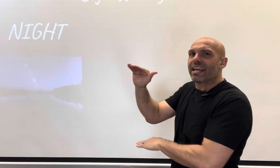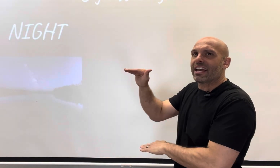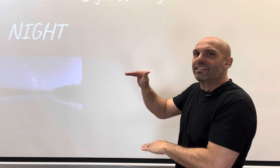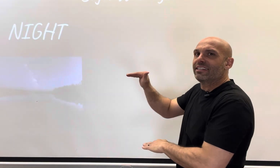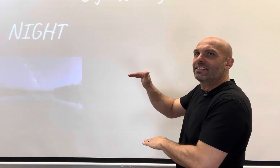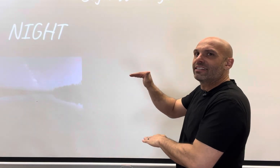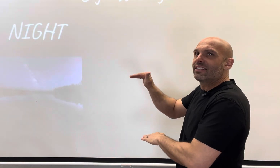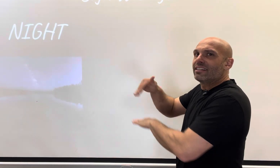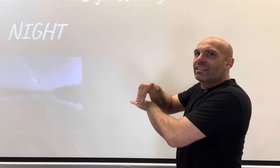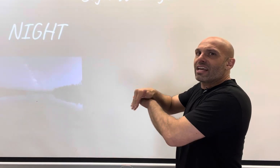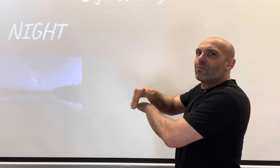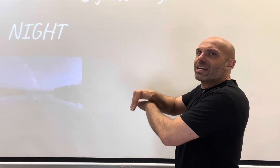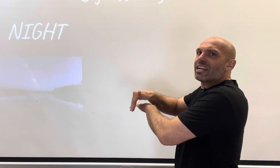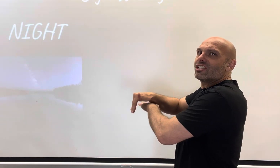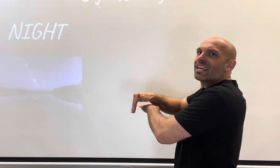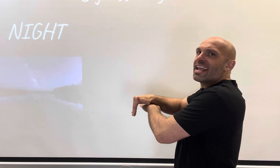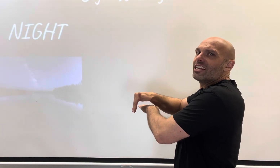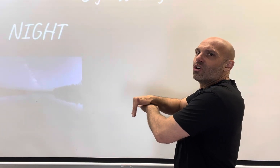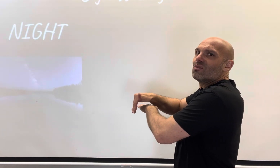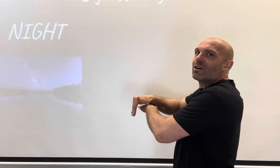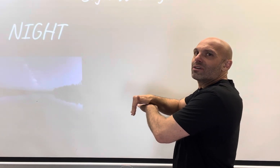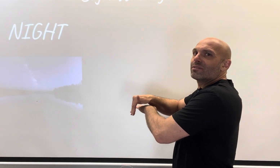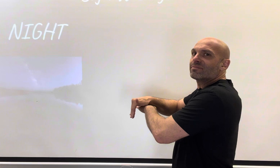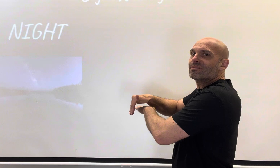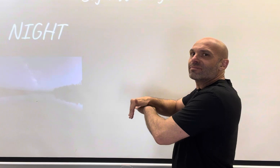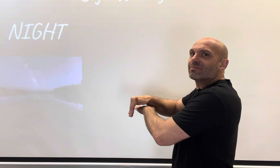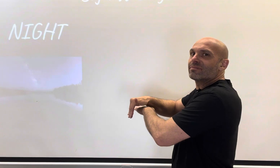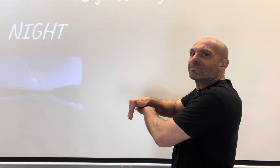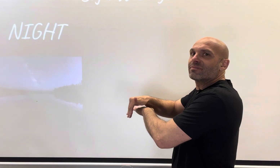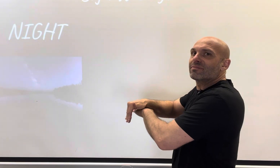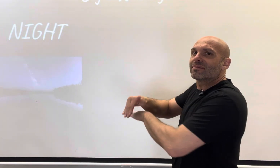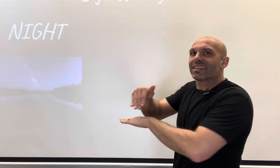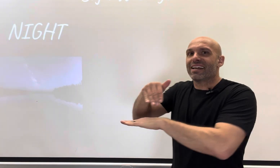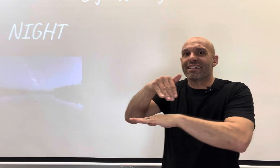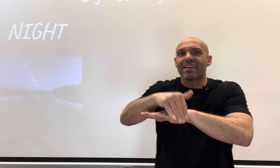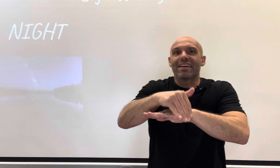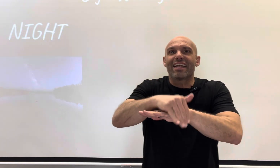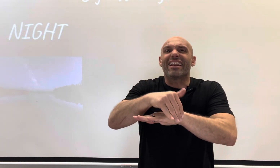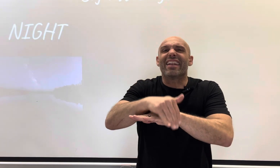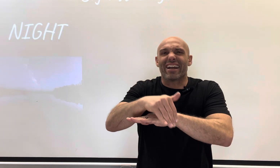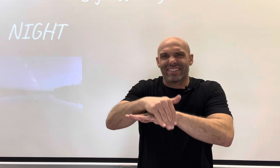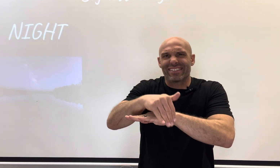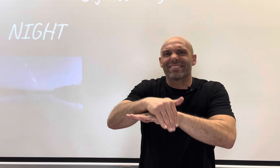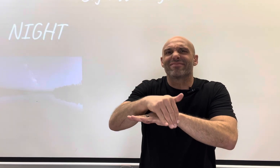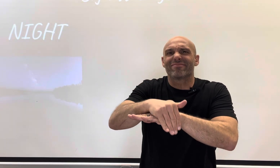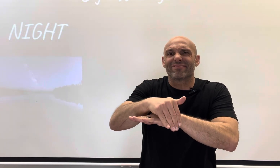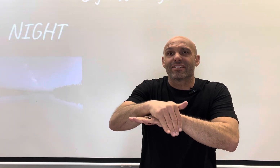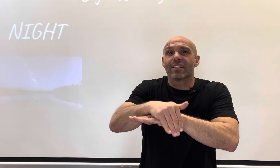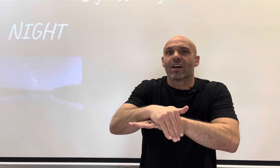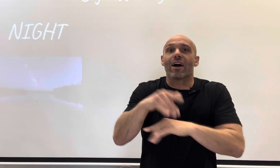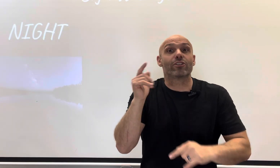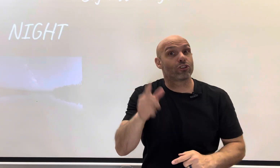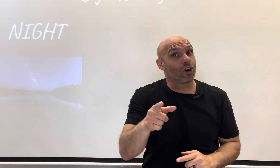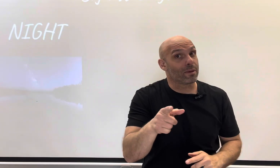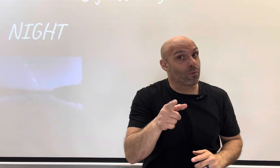hand and we kind of just hang it over. Okay, night. All right, so show me